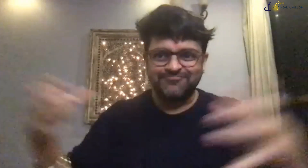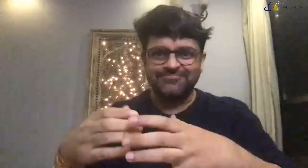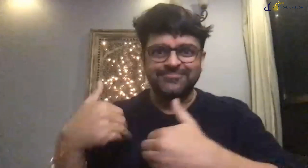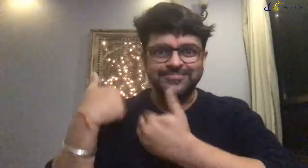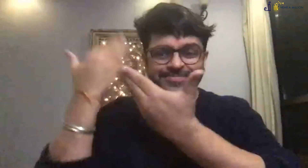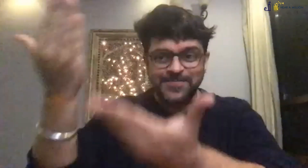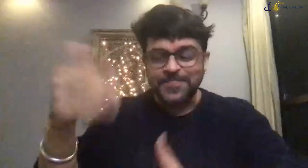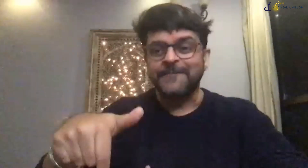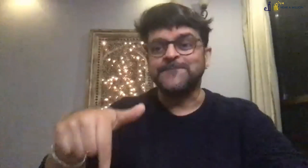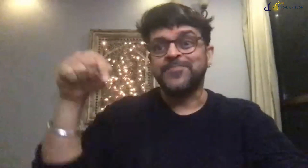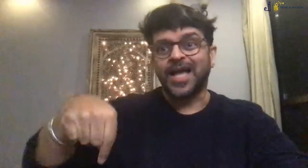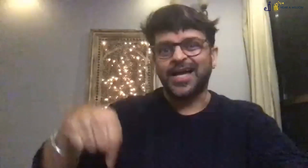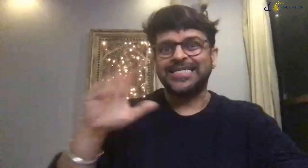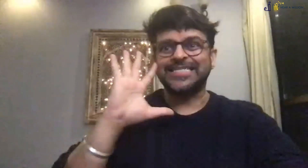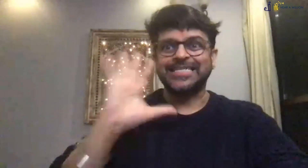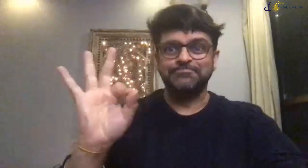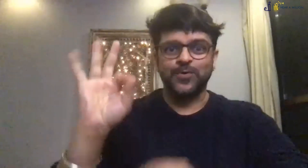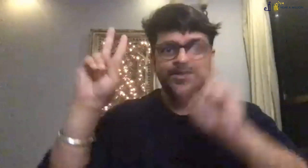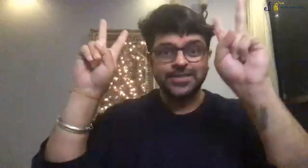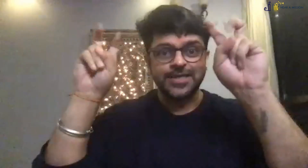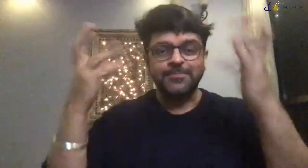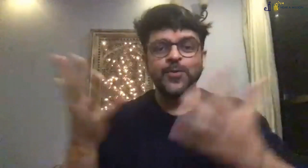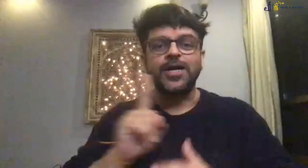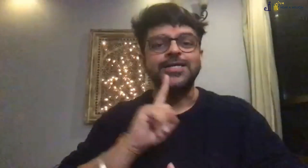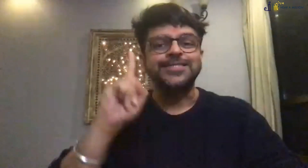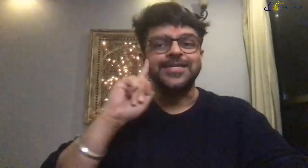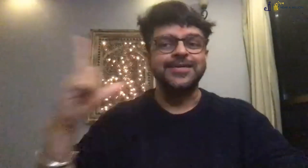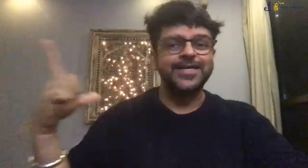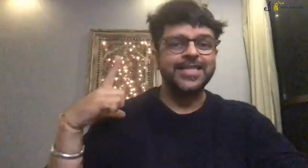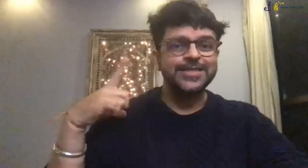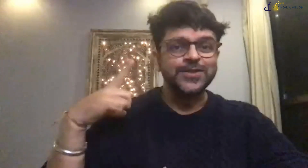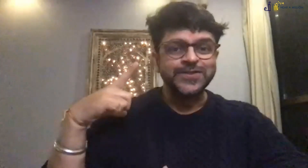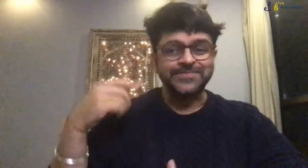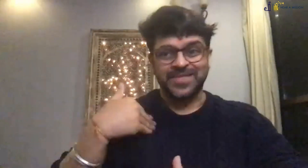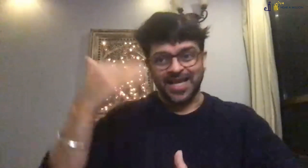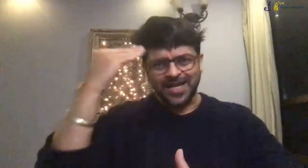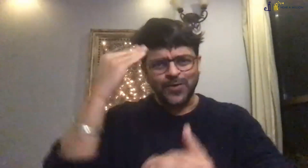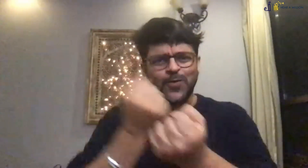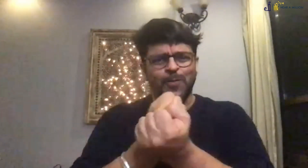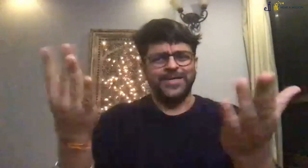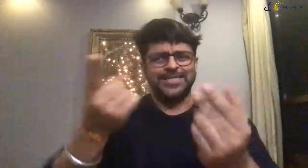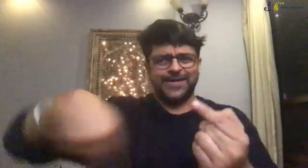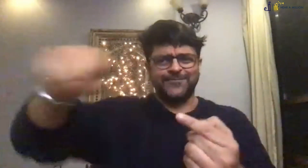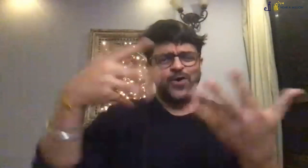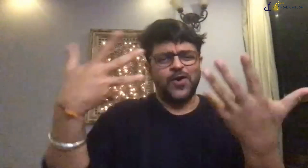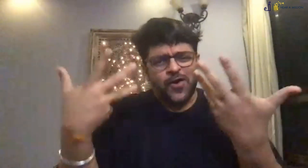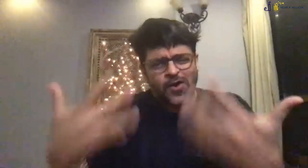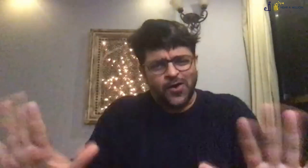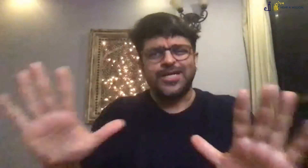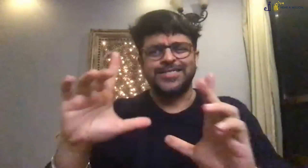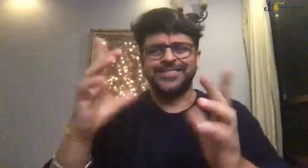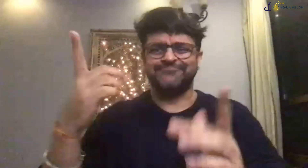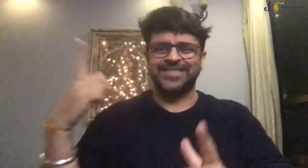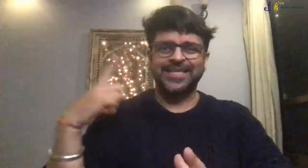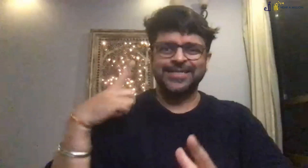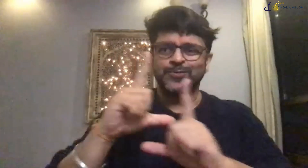long time that we've had everyone come in. So, we're discussing an important topic today. We're discussing about deaf leaders.